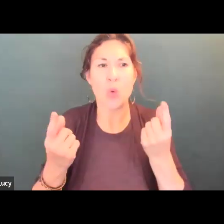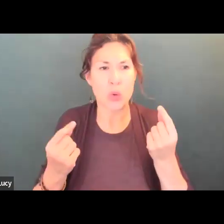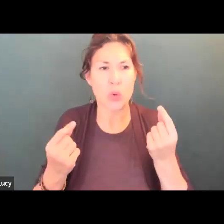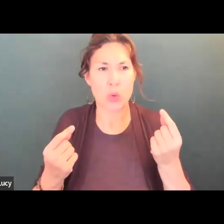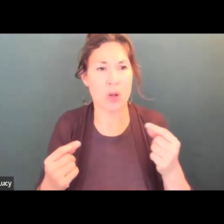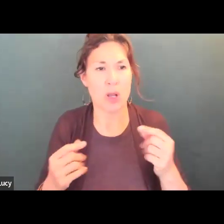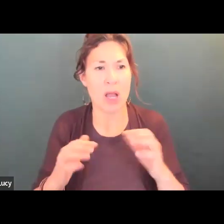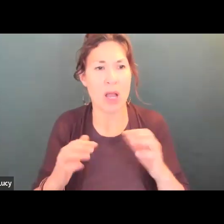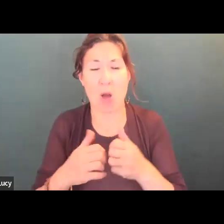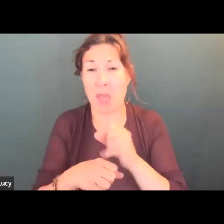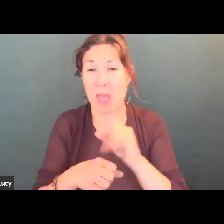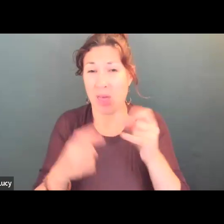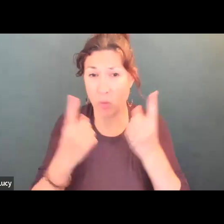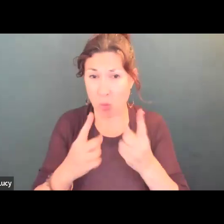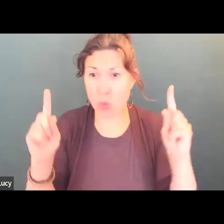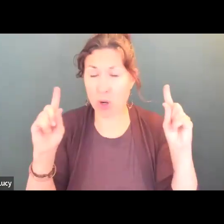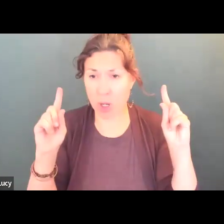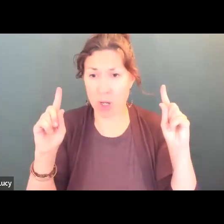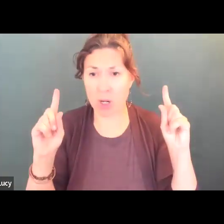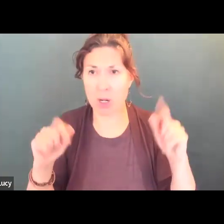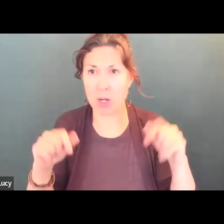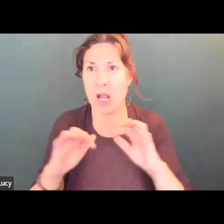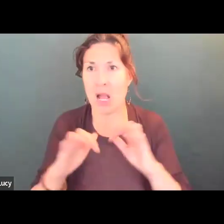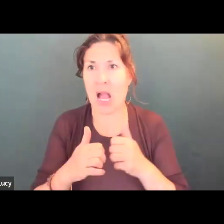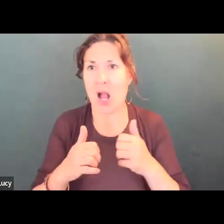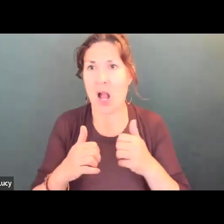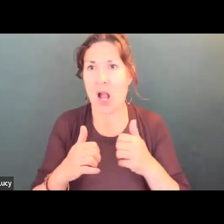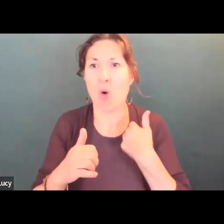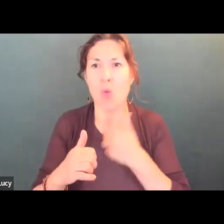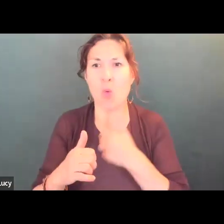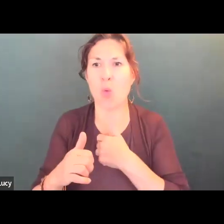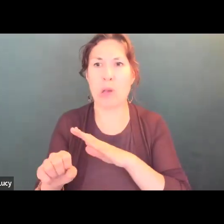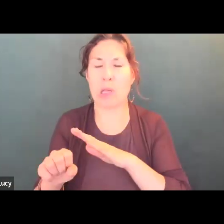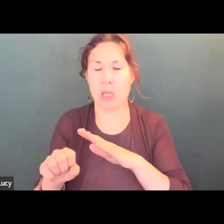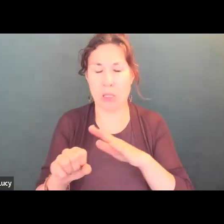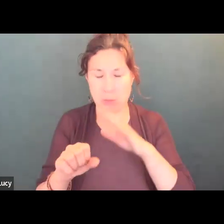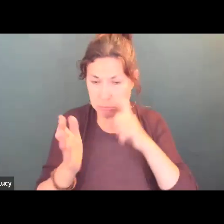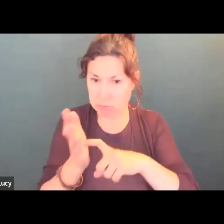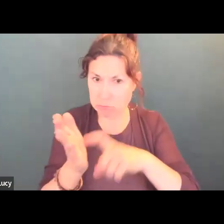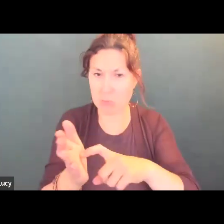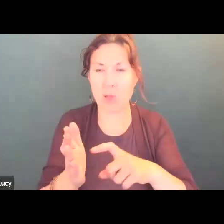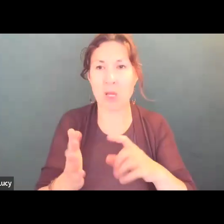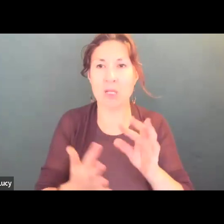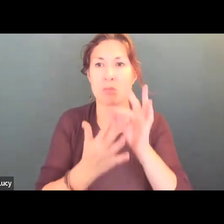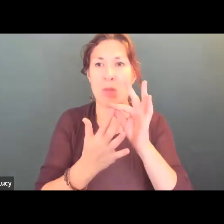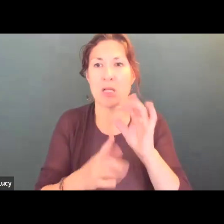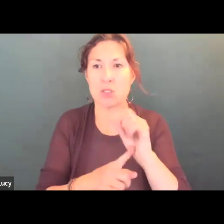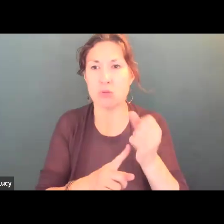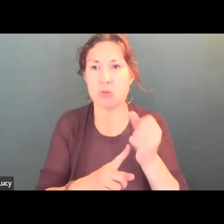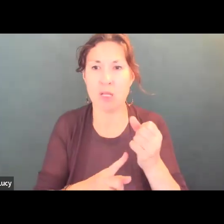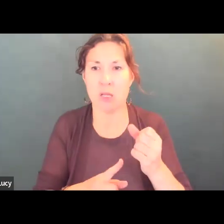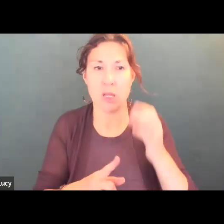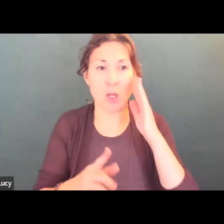work for families, and how are we flagging special circumstances for families with